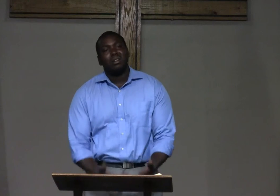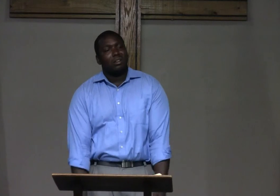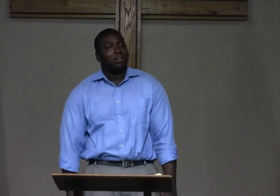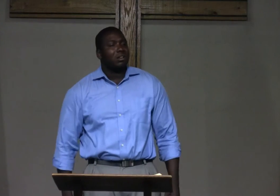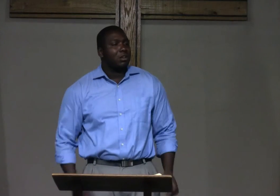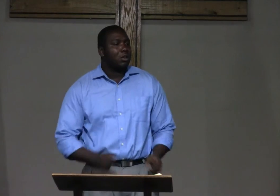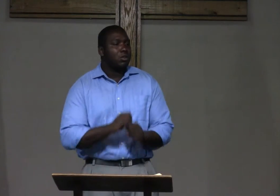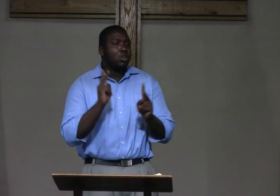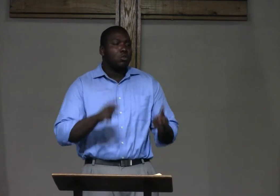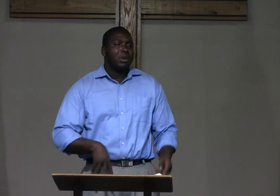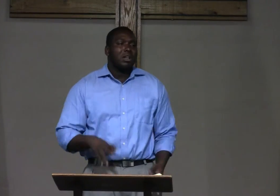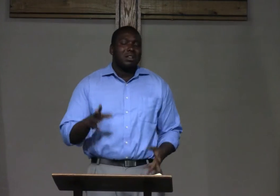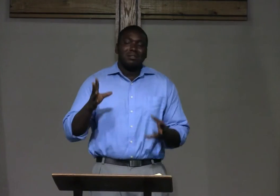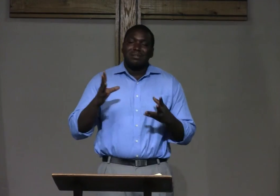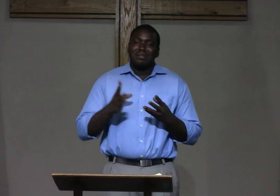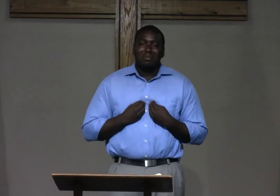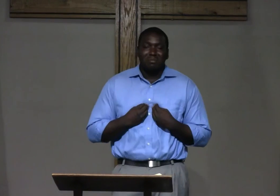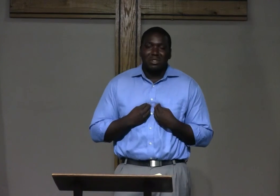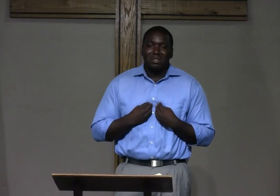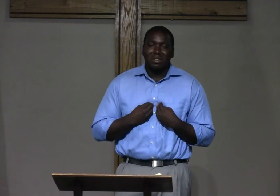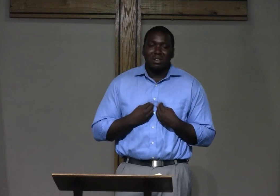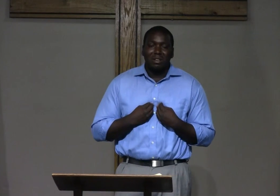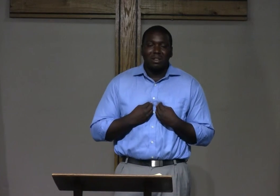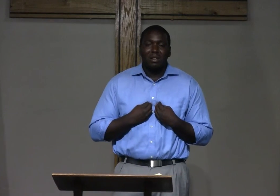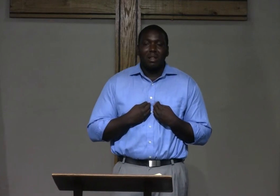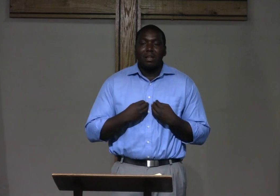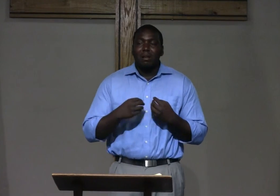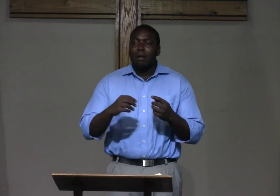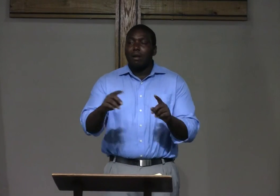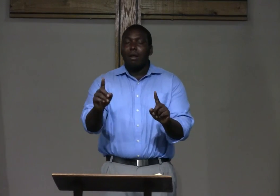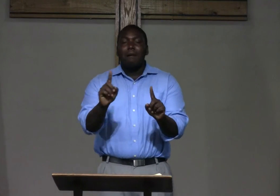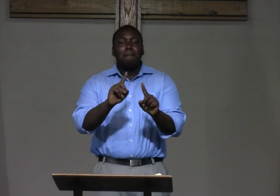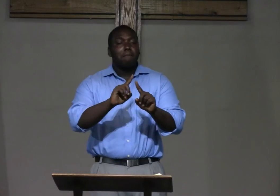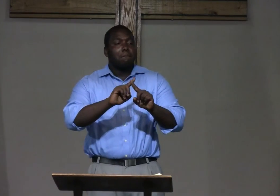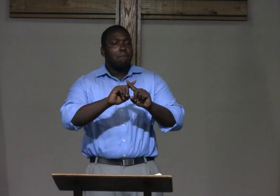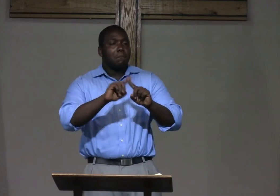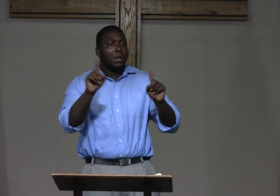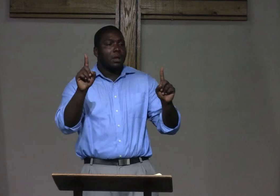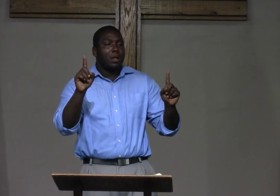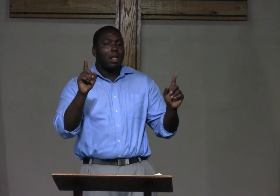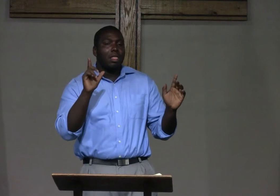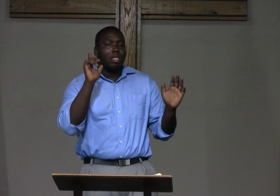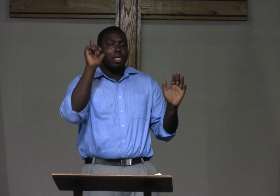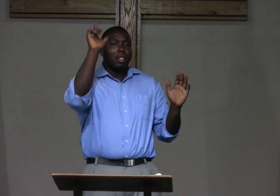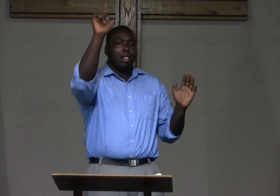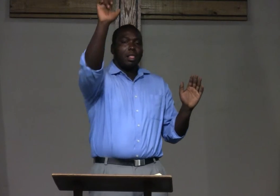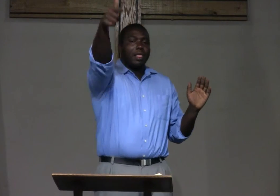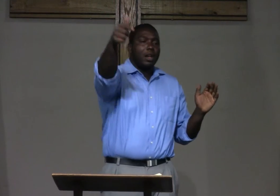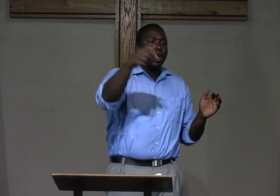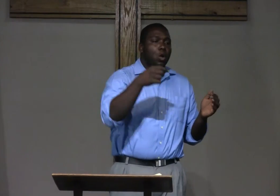gospel and shared the gospel and shared the gospel, and nobody has accepted Christ.